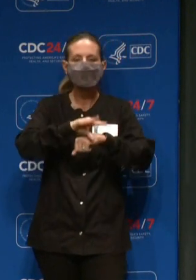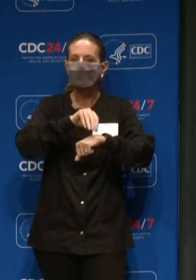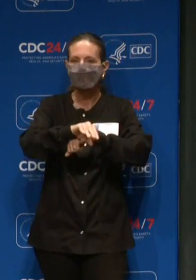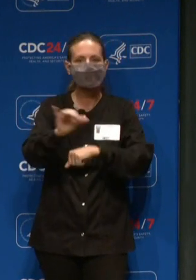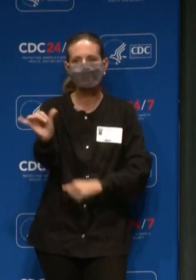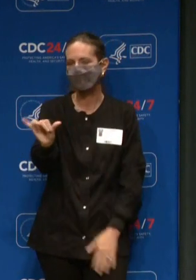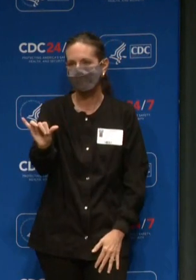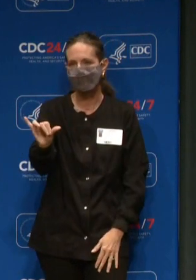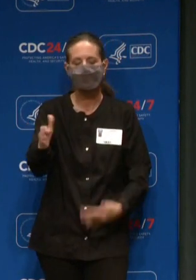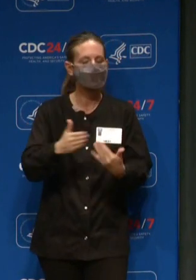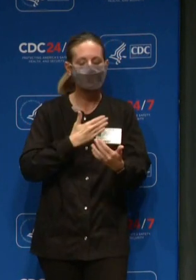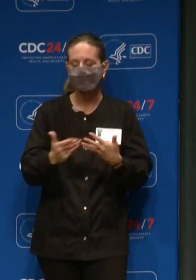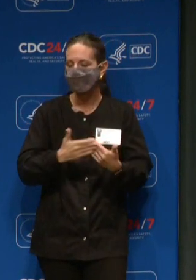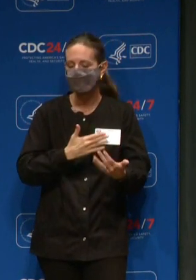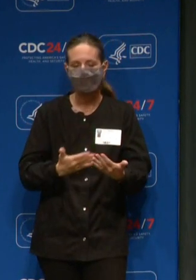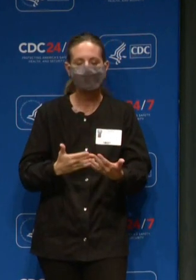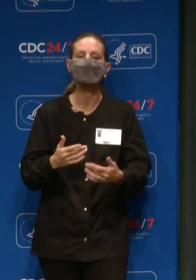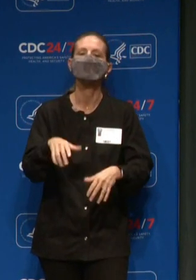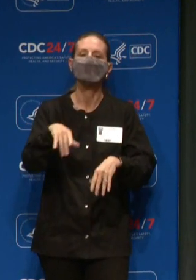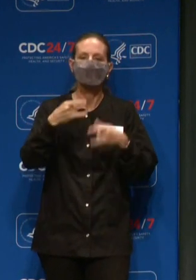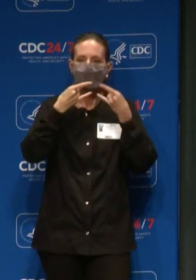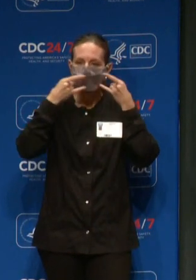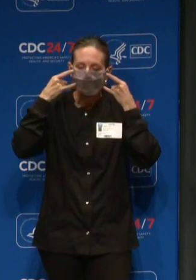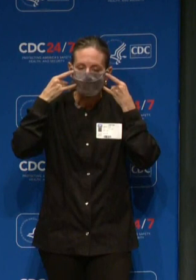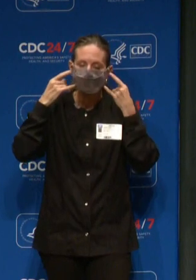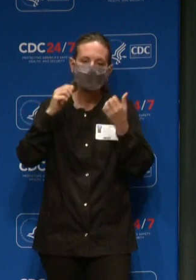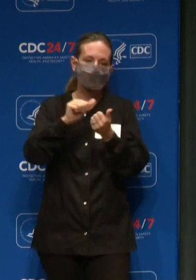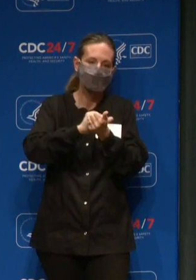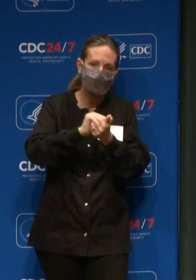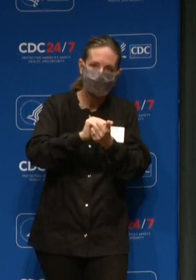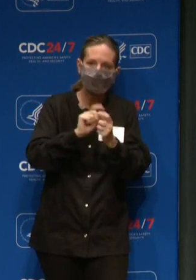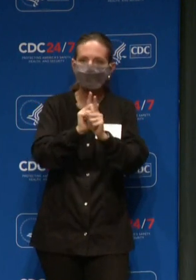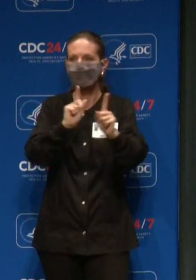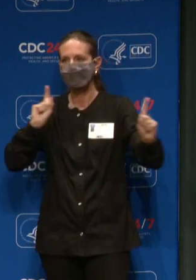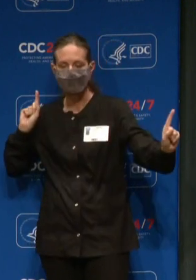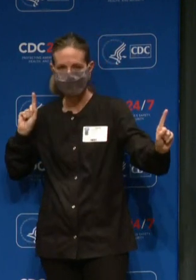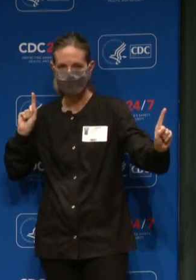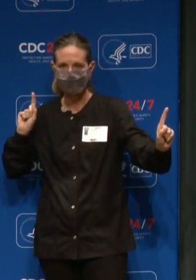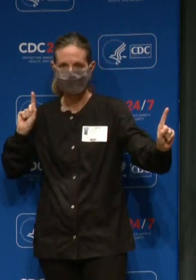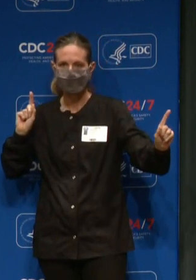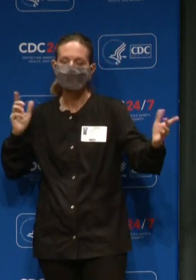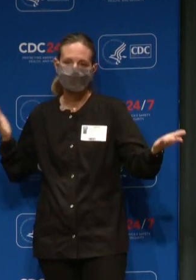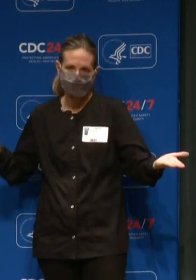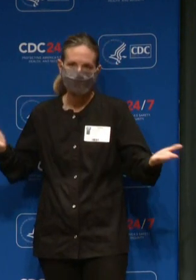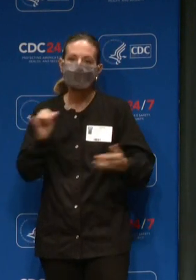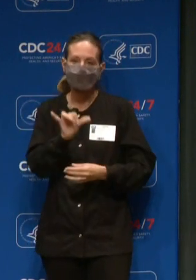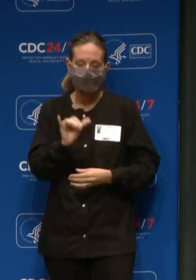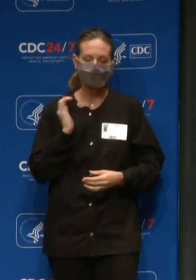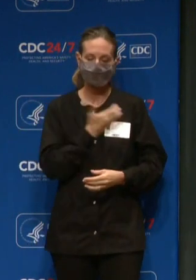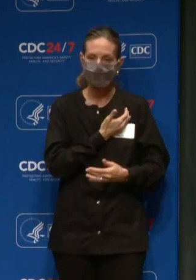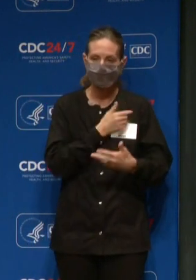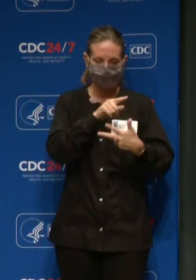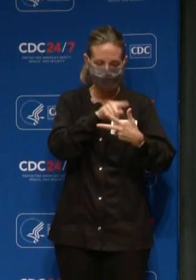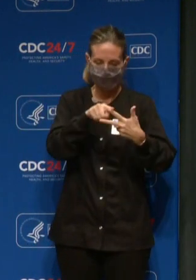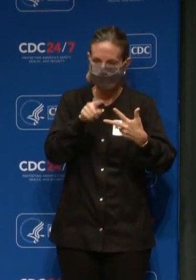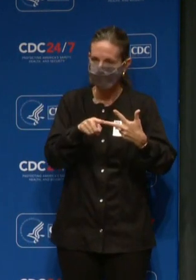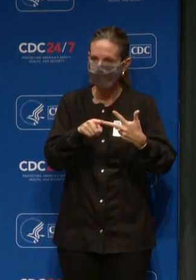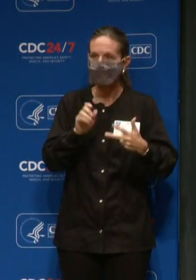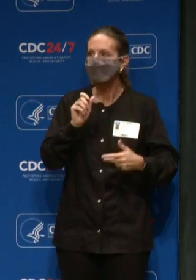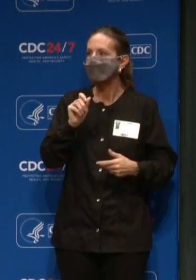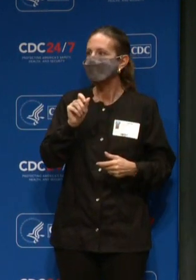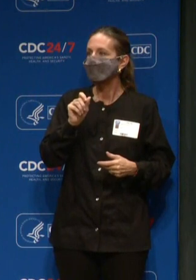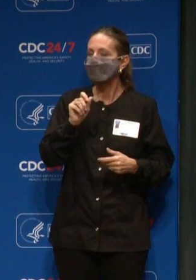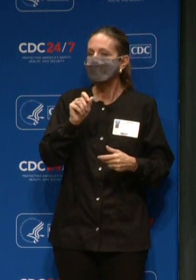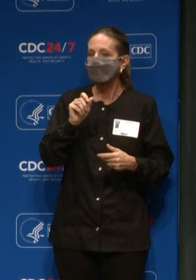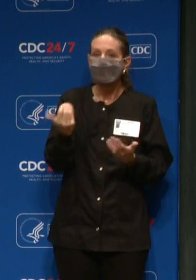your hands, watch your distance, wear your face covering when you can't watch your distance, and avoid settings where you can't do those things. For anybody reconnected to school, reconnected